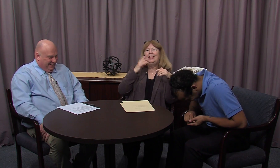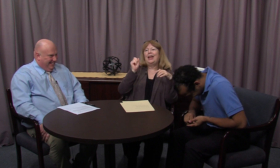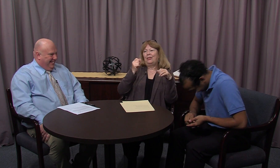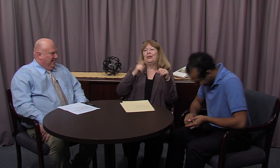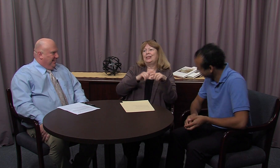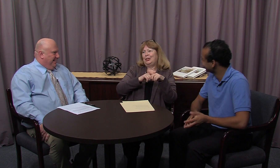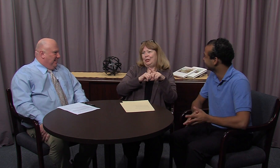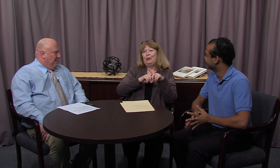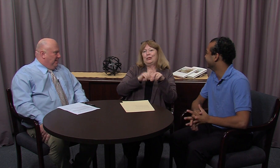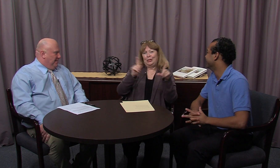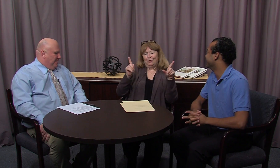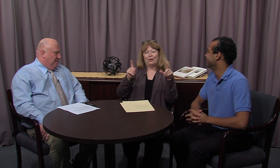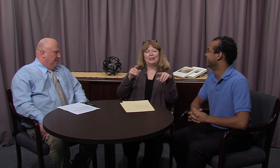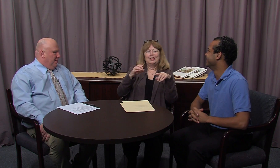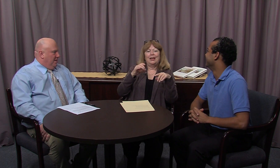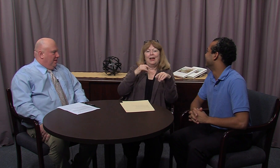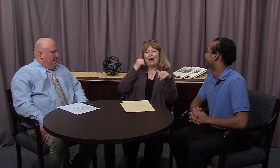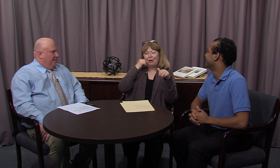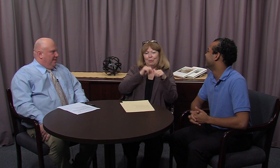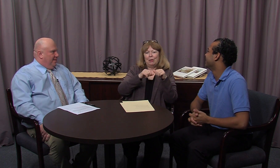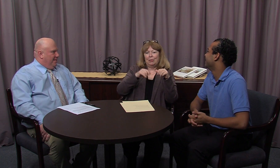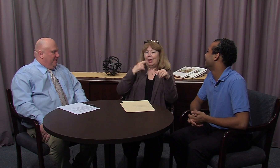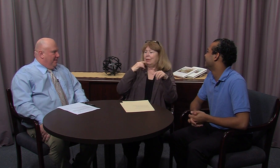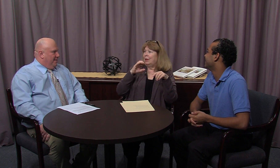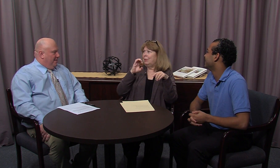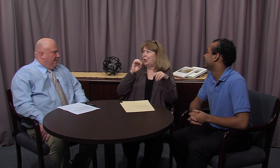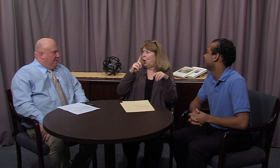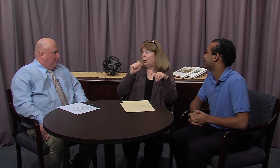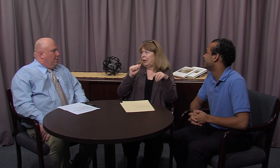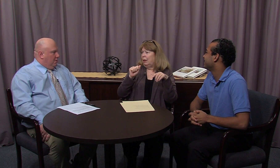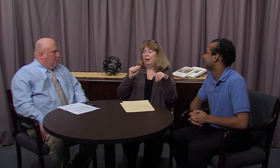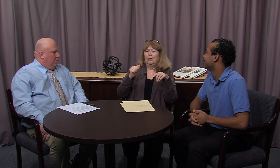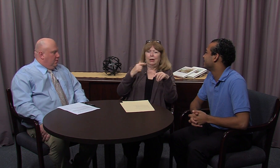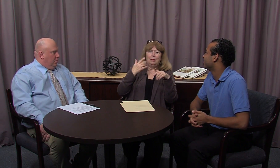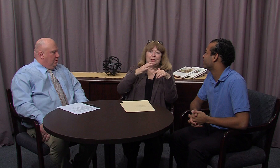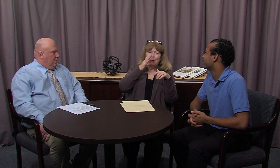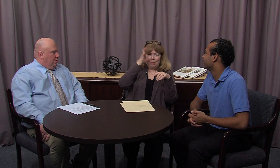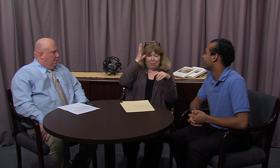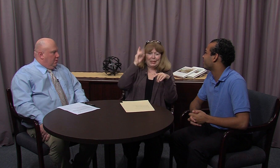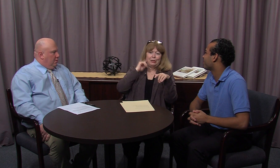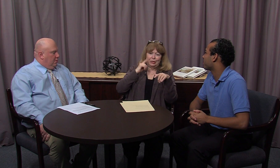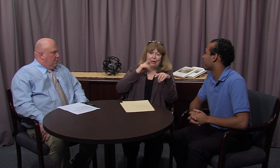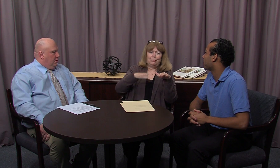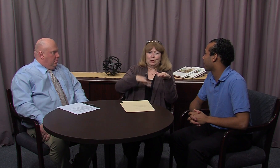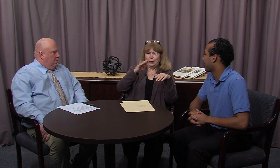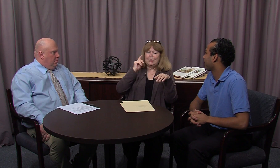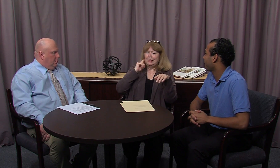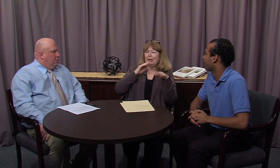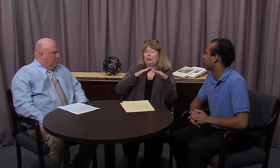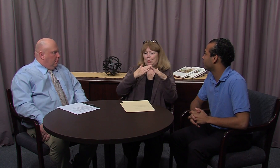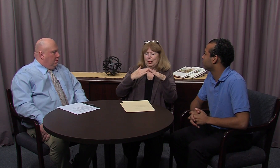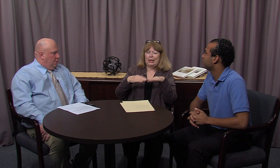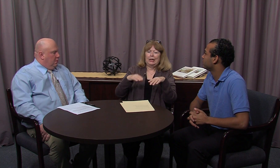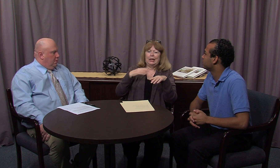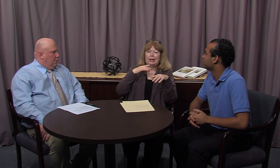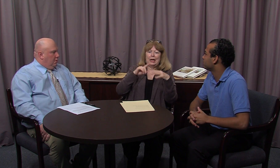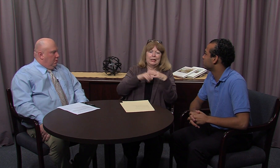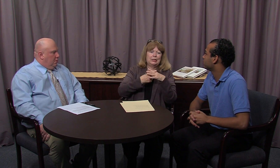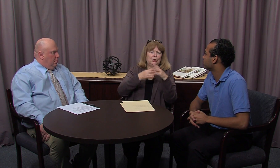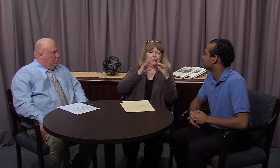Yeah, there is a huge difference. I remember I'm a CODA. Means that my mom and dad are deaf. I was raised in a deaf community, and I started